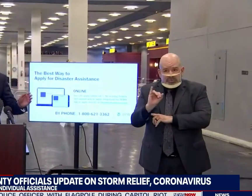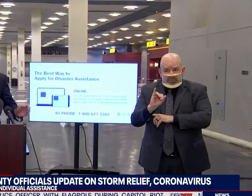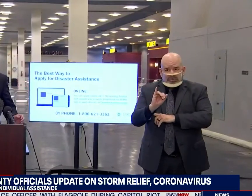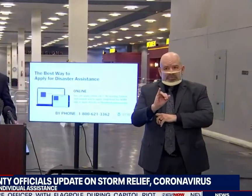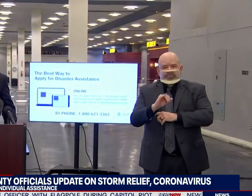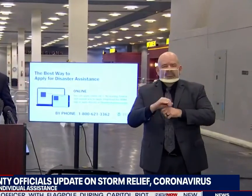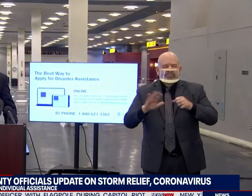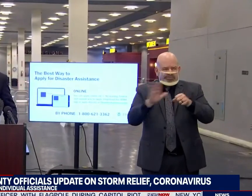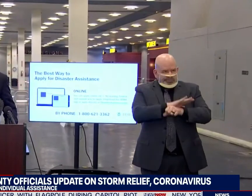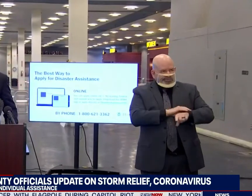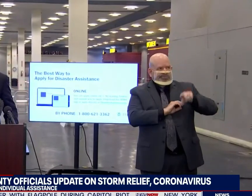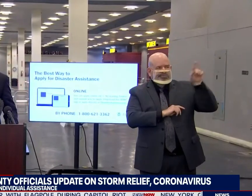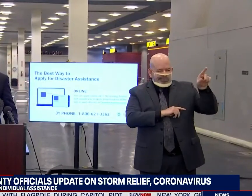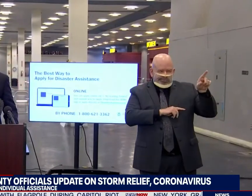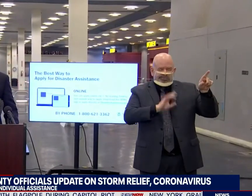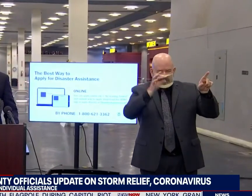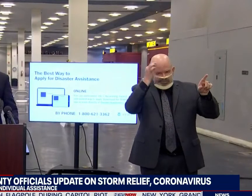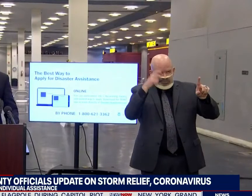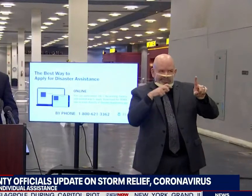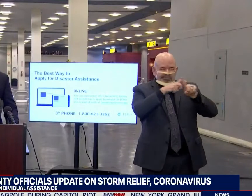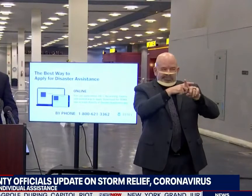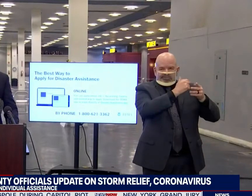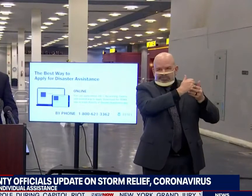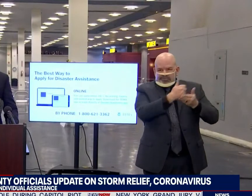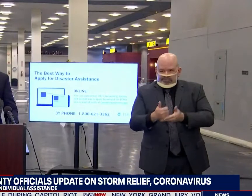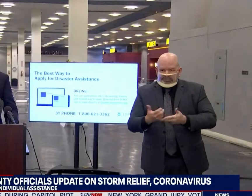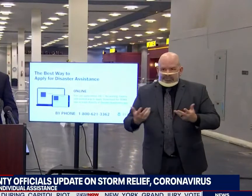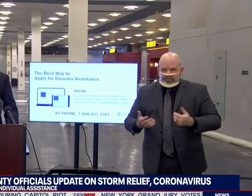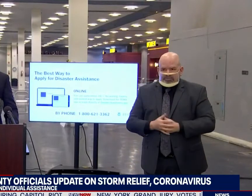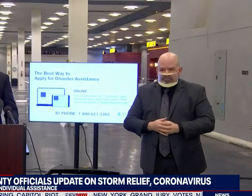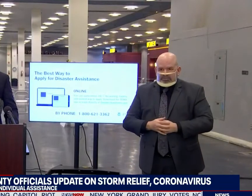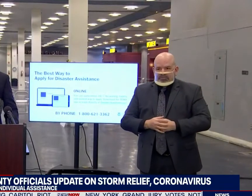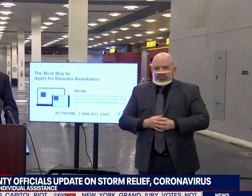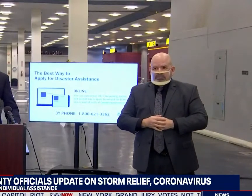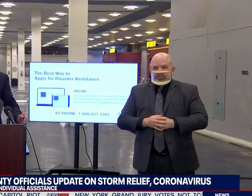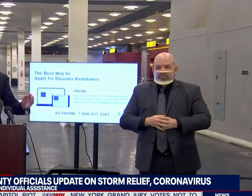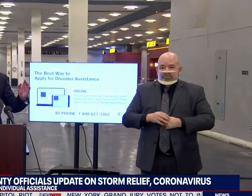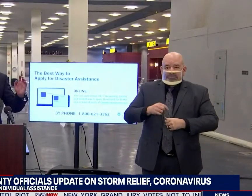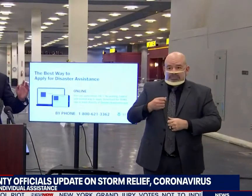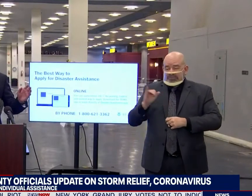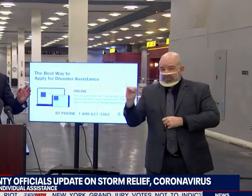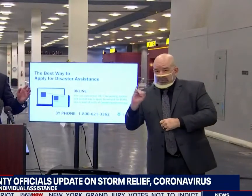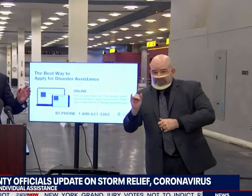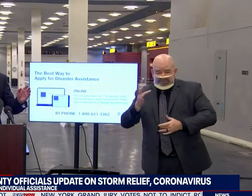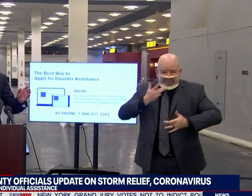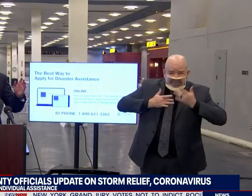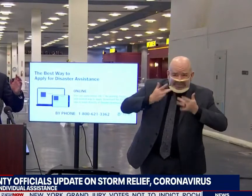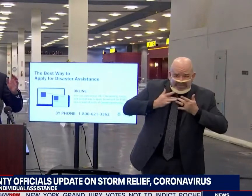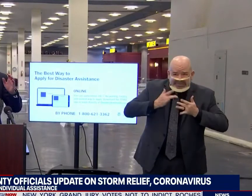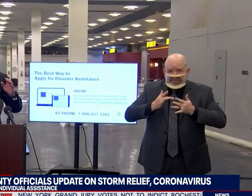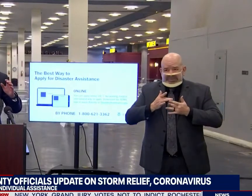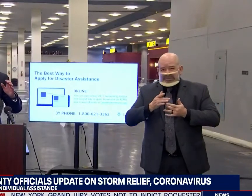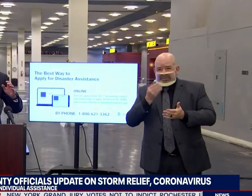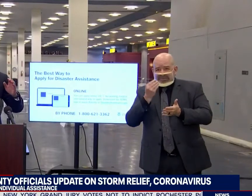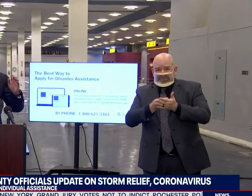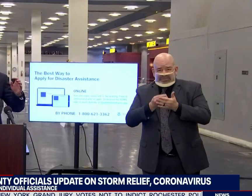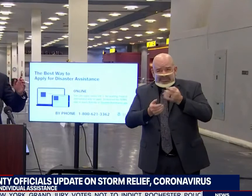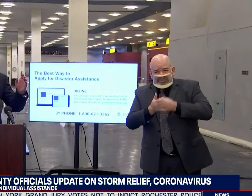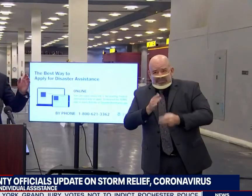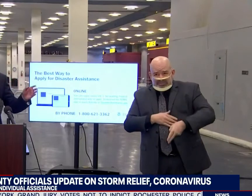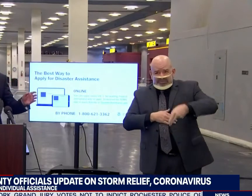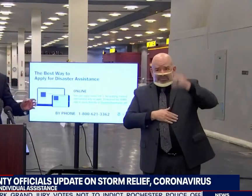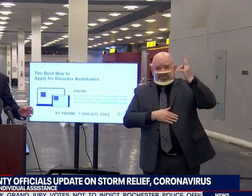money. What if I have insurance, but I didn't buy enough to cover my loss? Then you're underinsured. You can make a